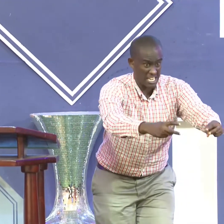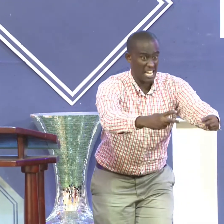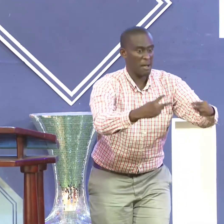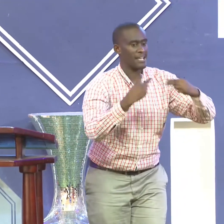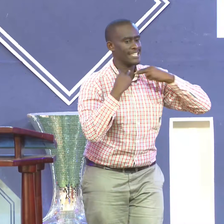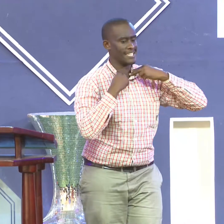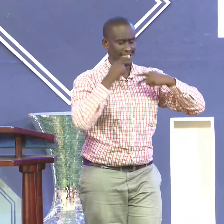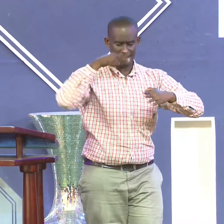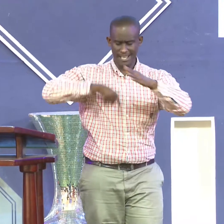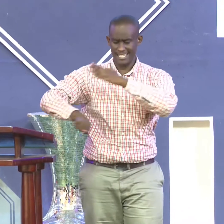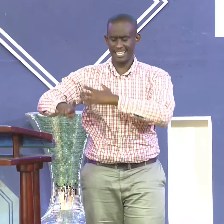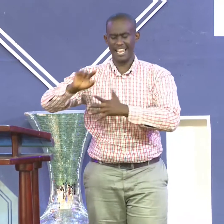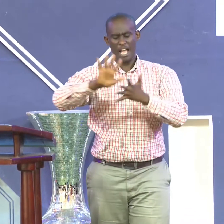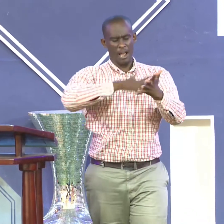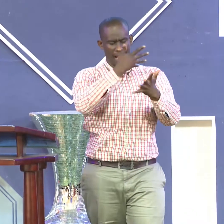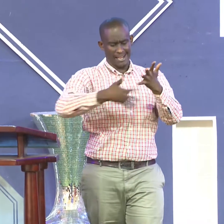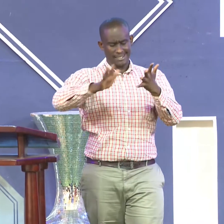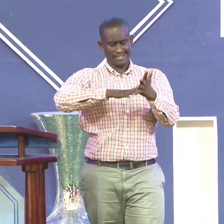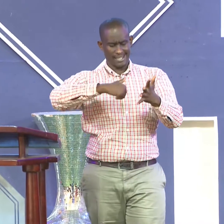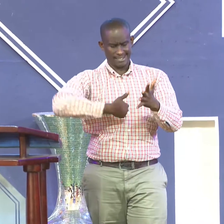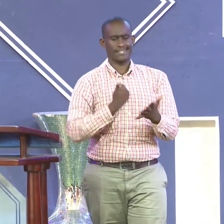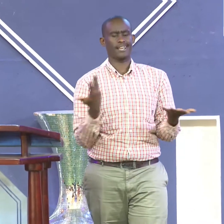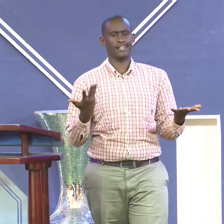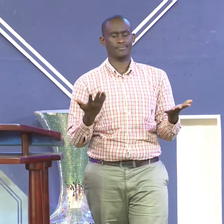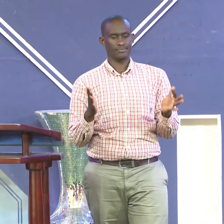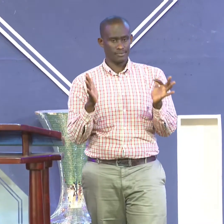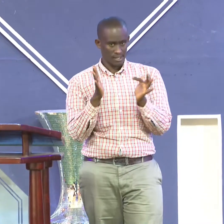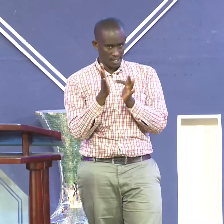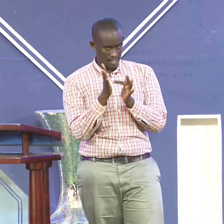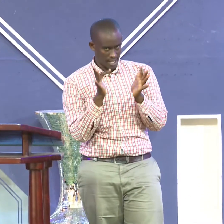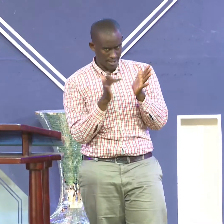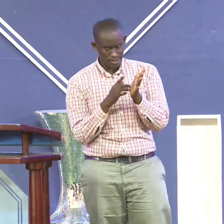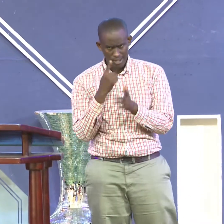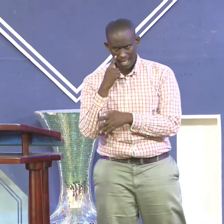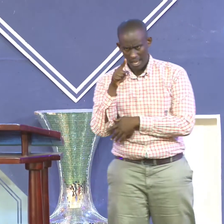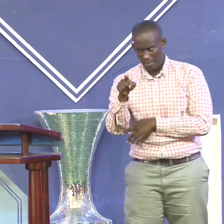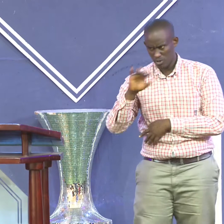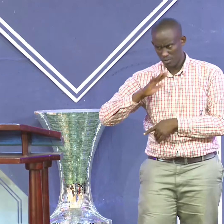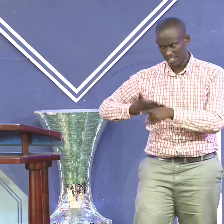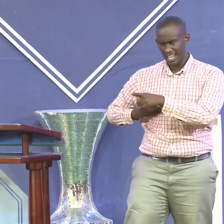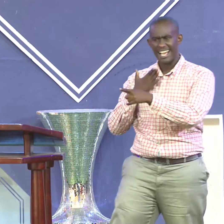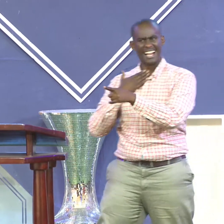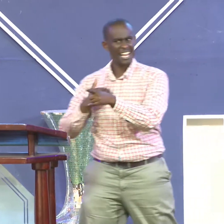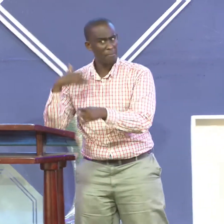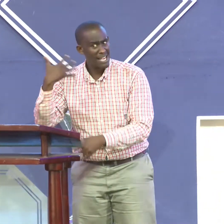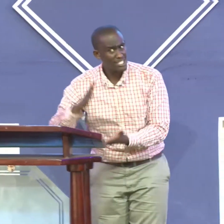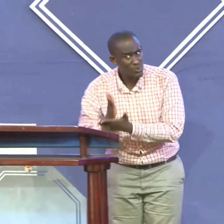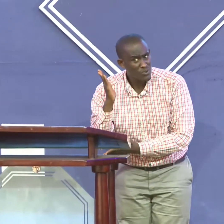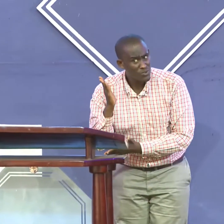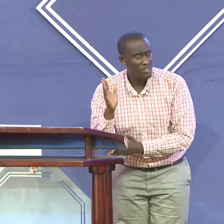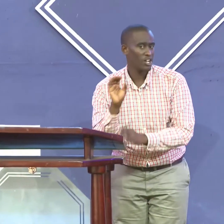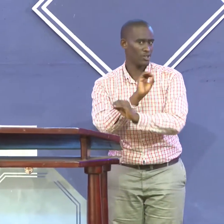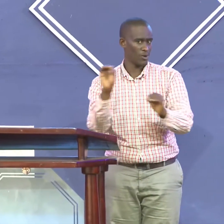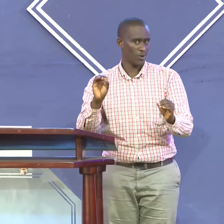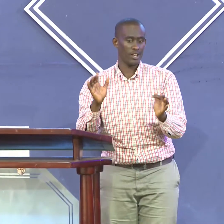Yesu yali ali awo ng'atuuse. As Jesus was there she came. Yesu n'amulaba nti ono tanonye mazzi. But Jesus saw that this woman had not come for